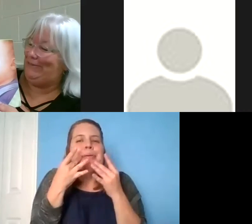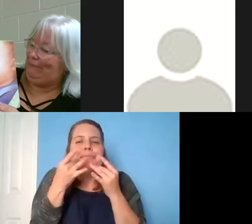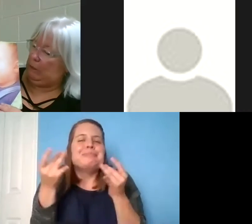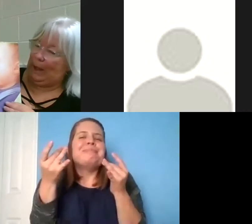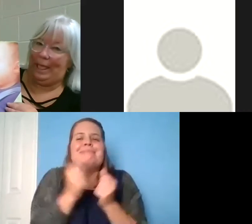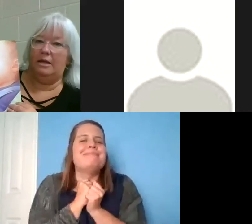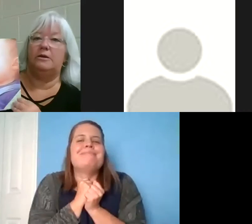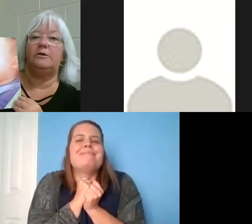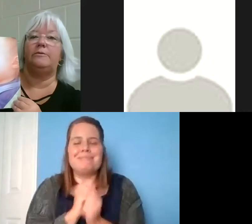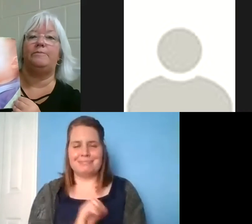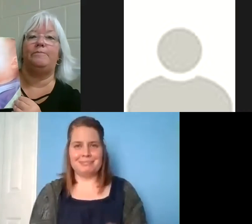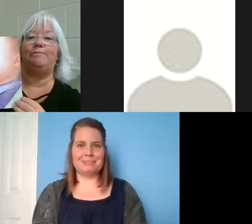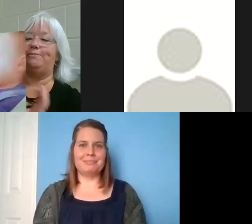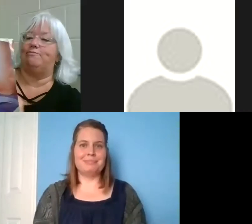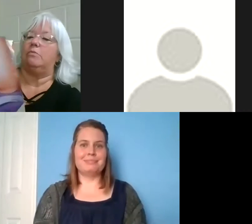too.